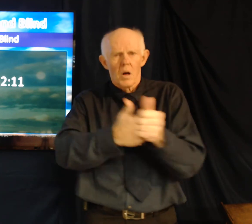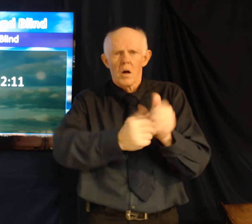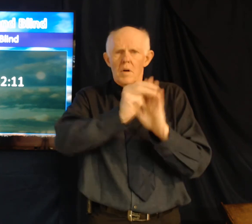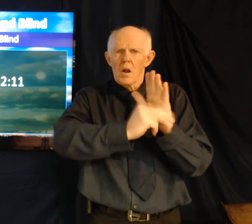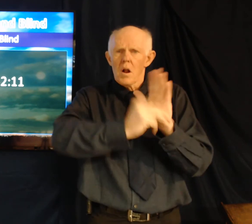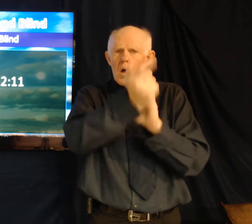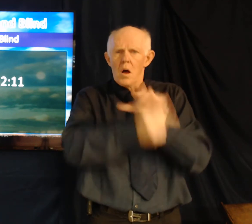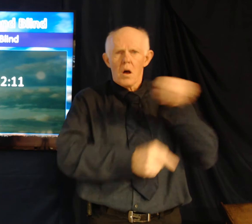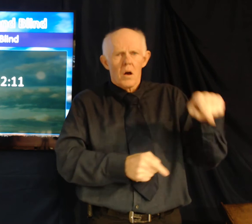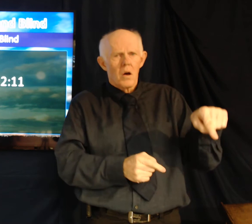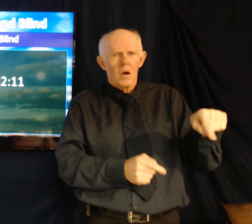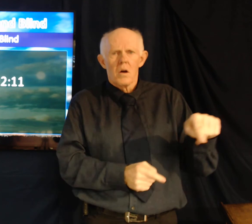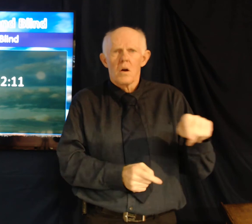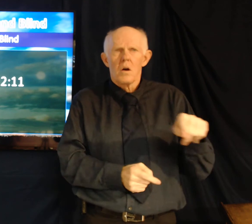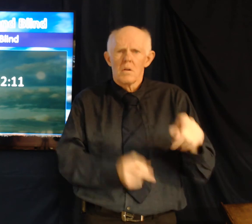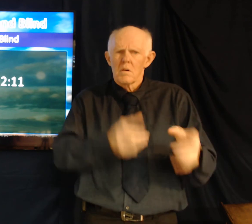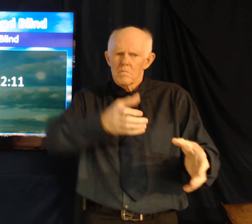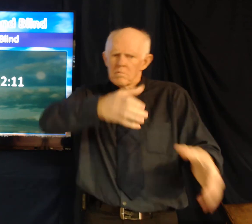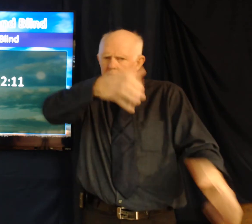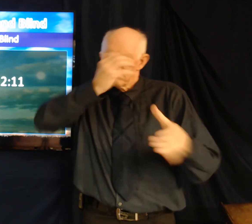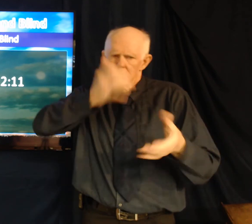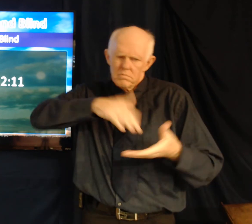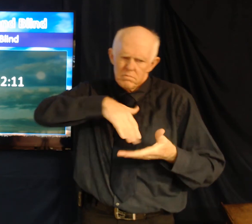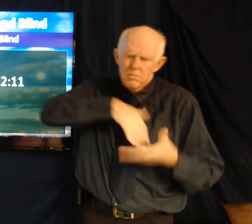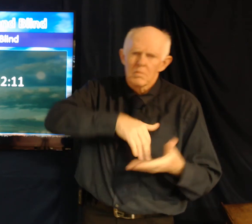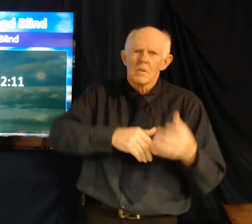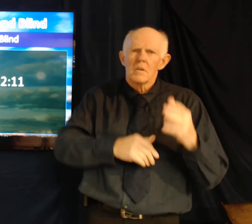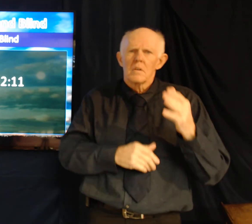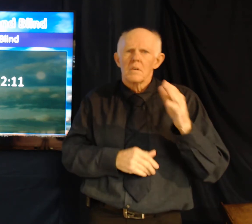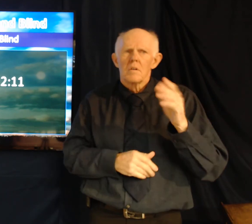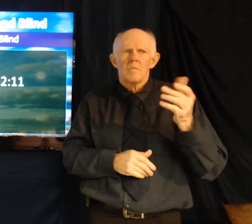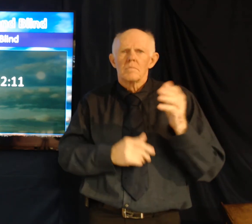He followed Moses' law. He was very educated.